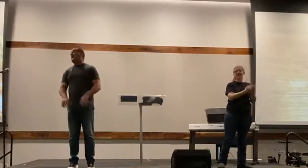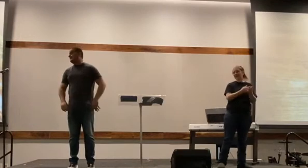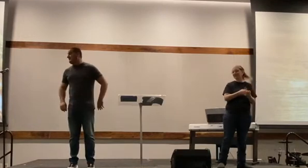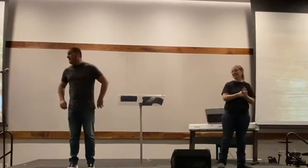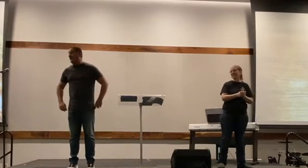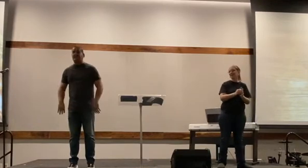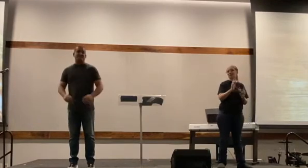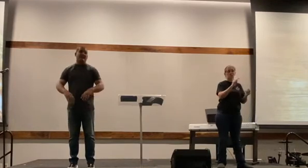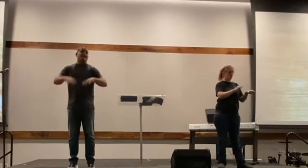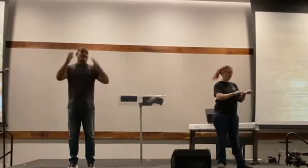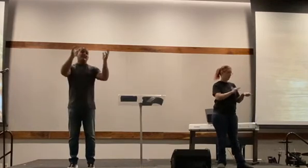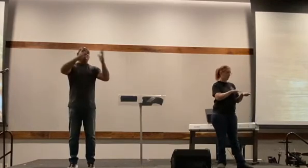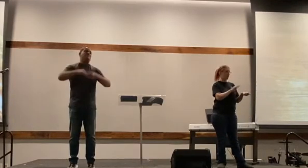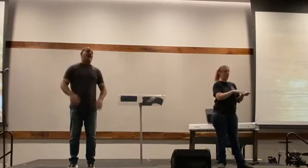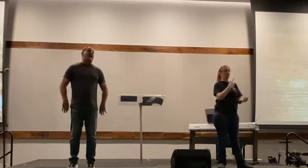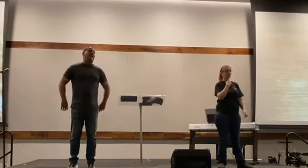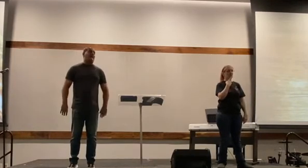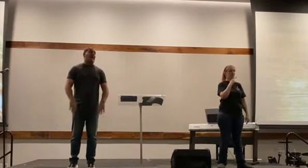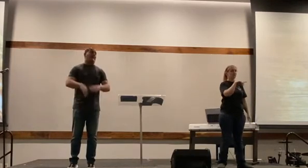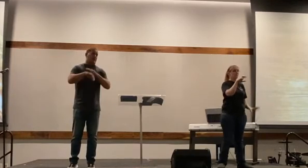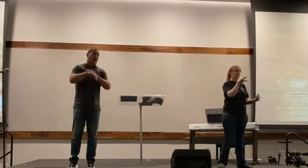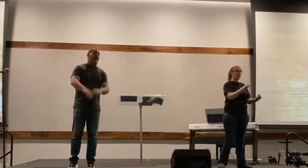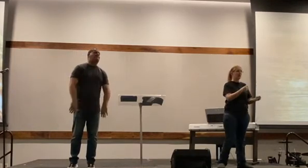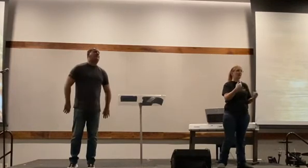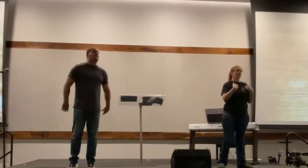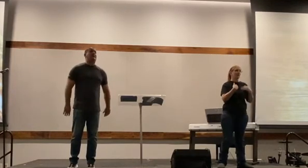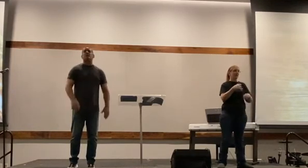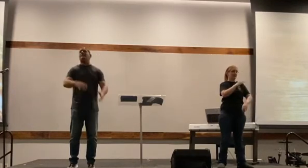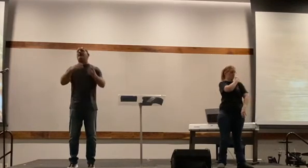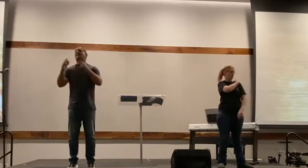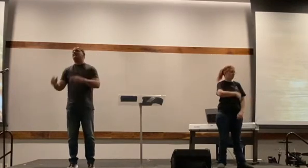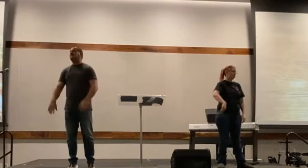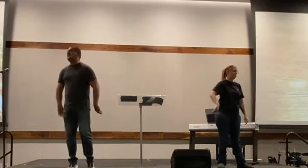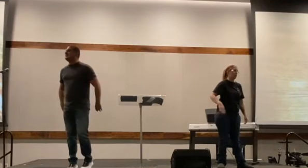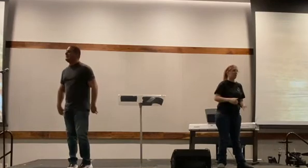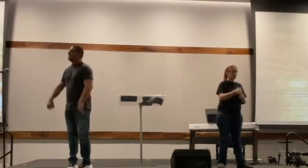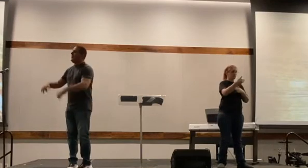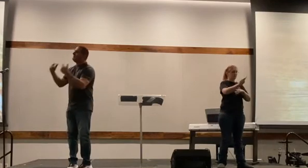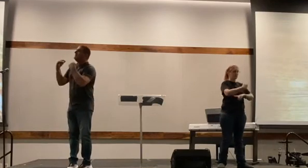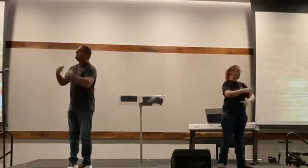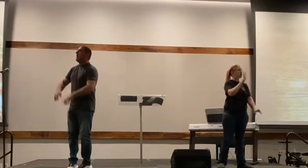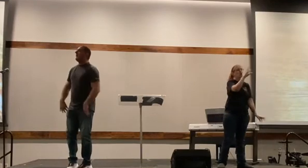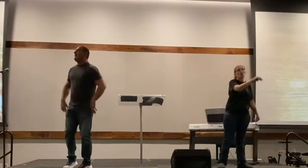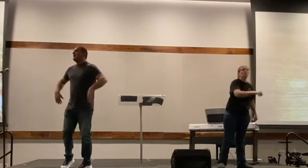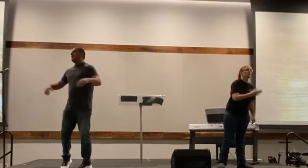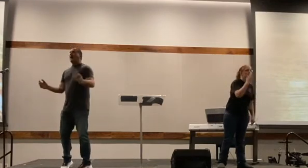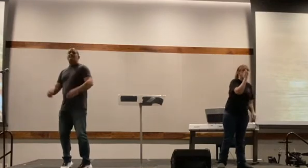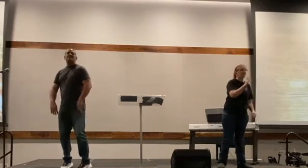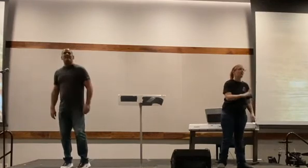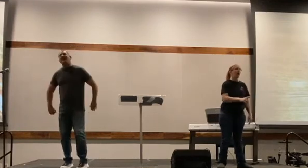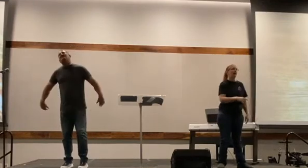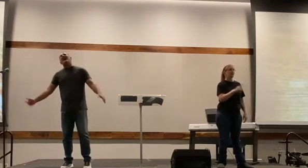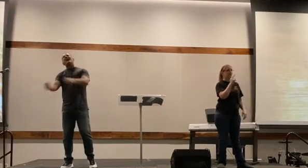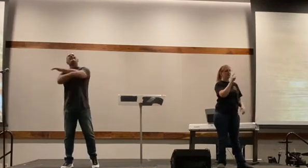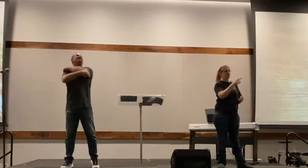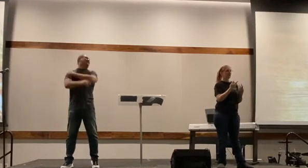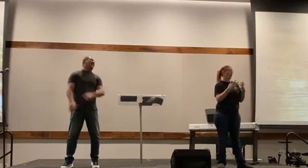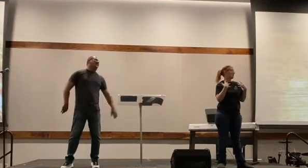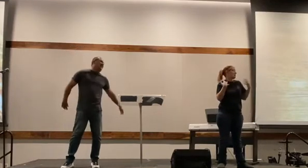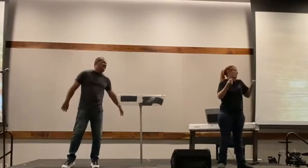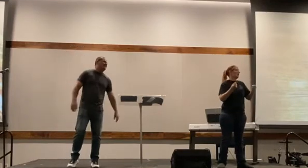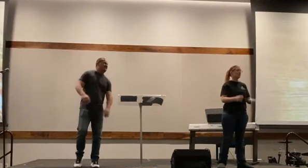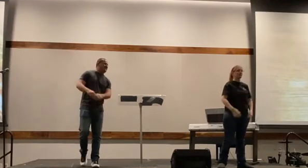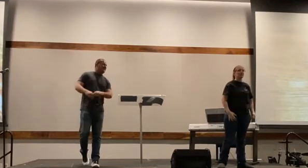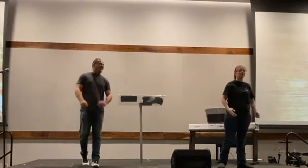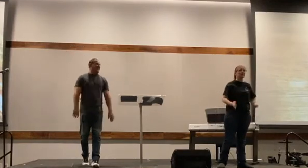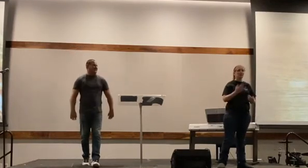the doctor. The doctor said that you may have to have your arm amputated. Went back the next day. He said, "Nope, sorry, your arm is healed." God is good